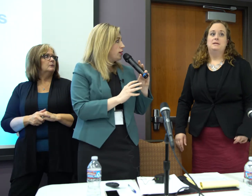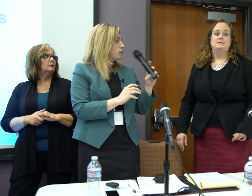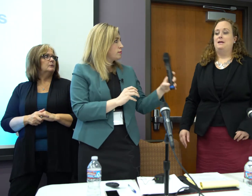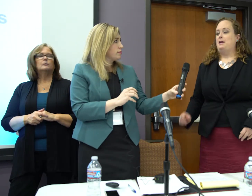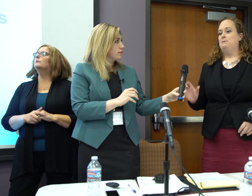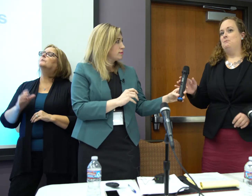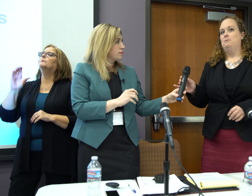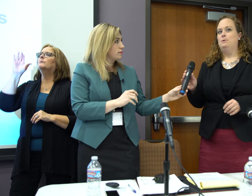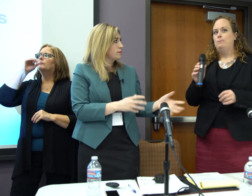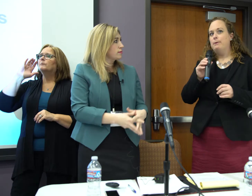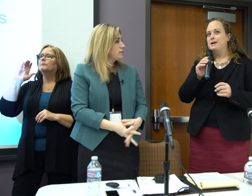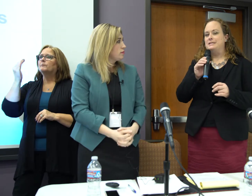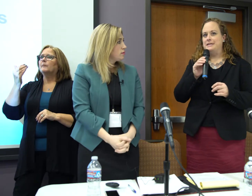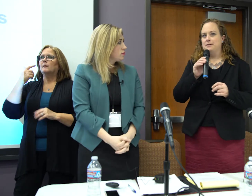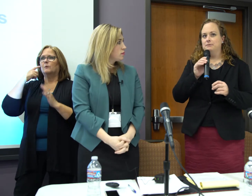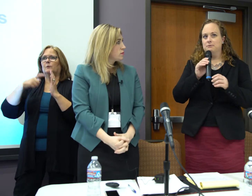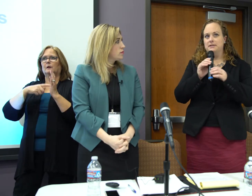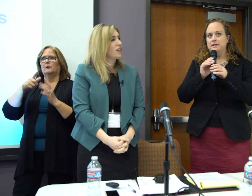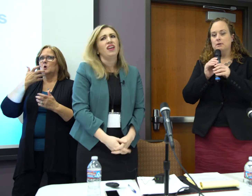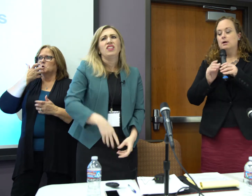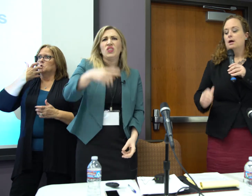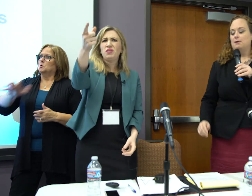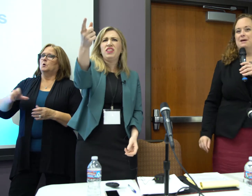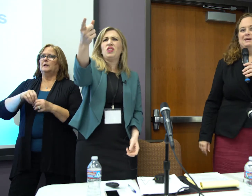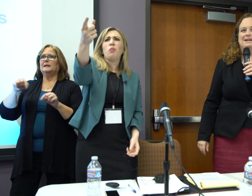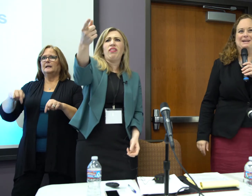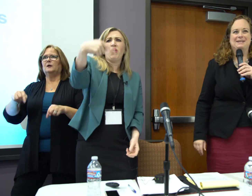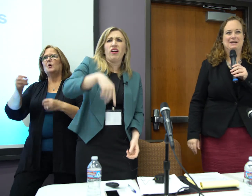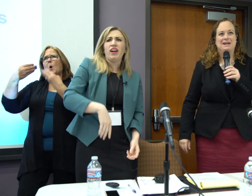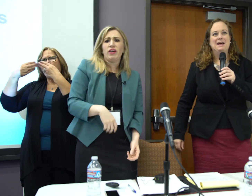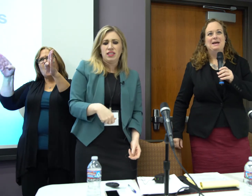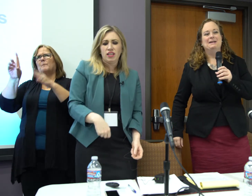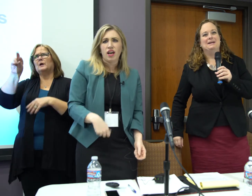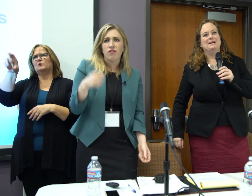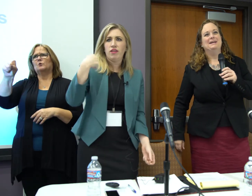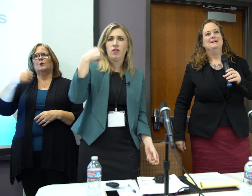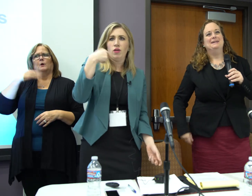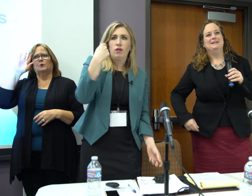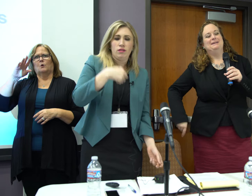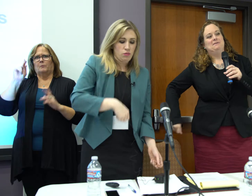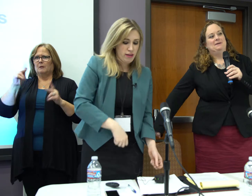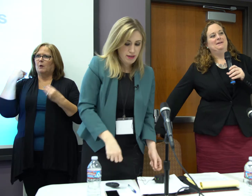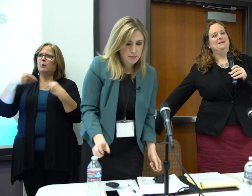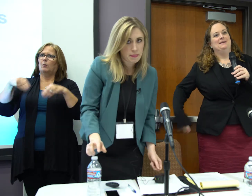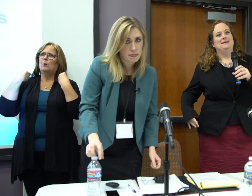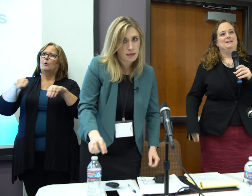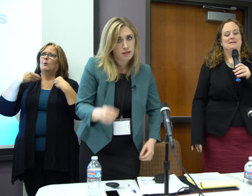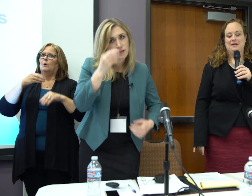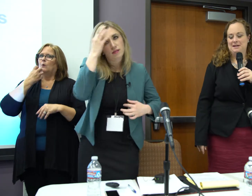All right. We recognize it's getting a little toasty in here. Do you guys have an open door right now? I'm seeing a lot of